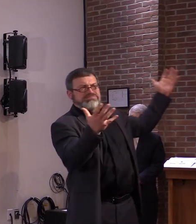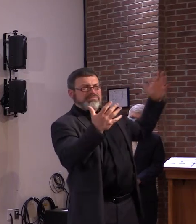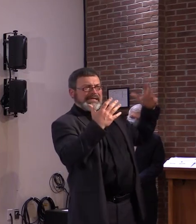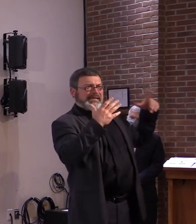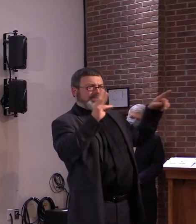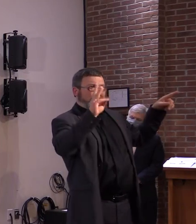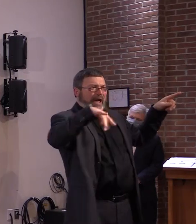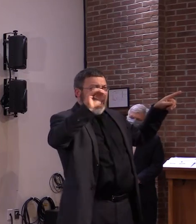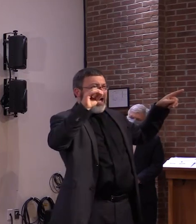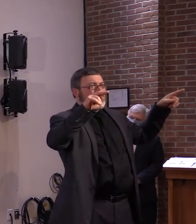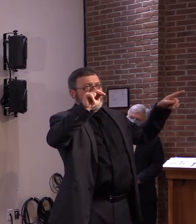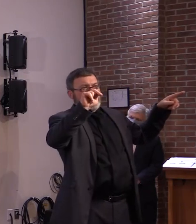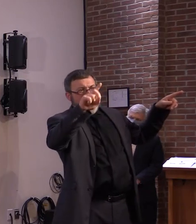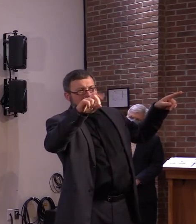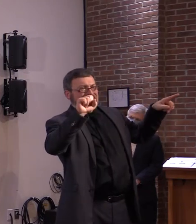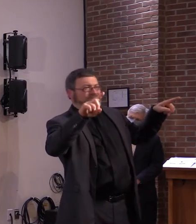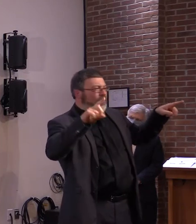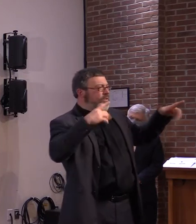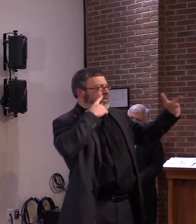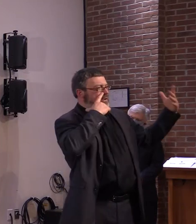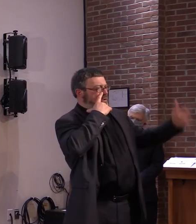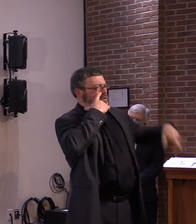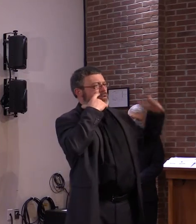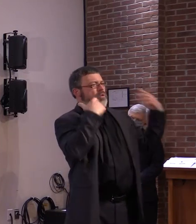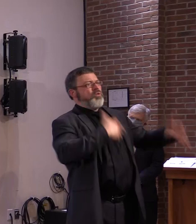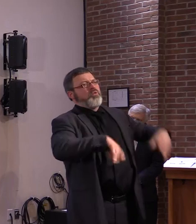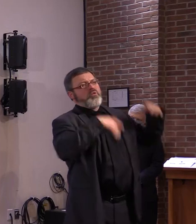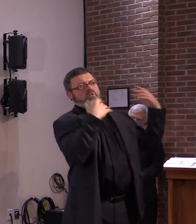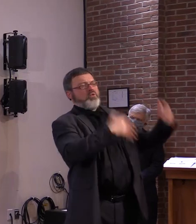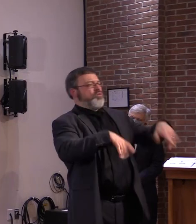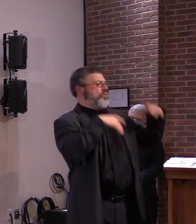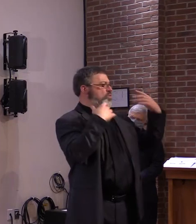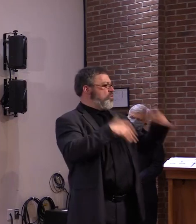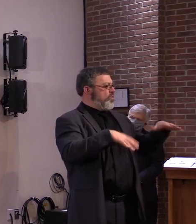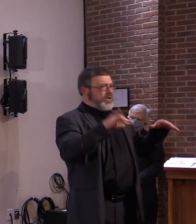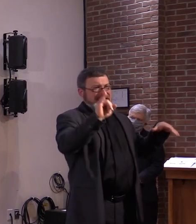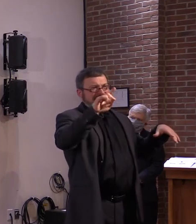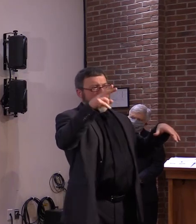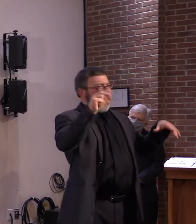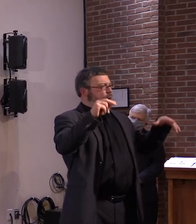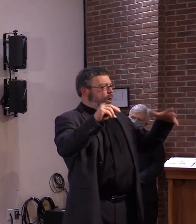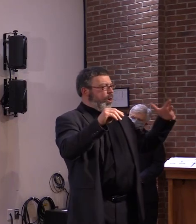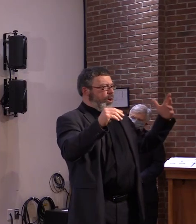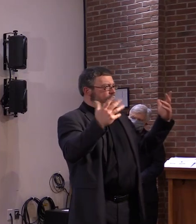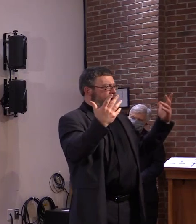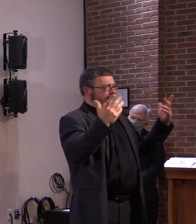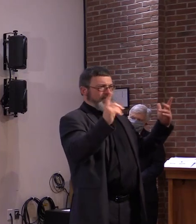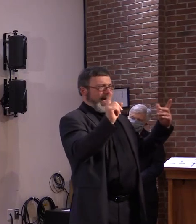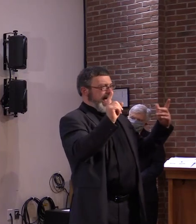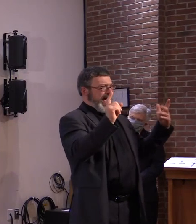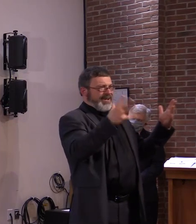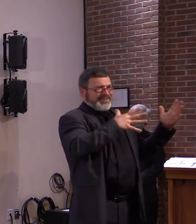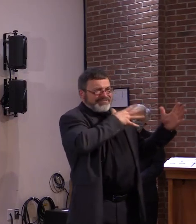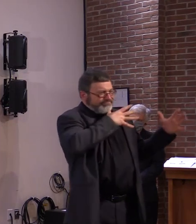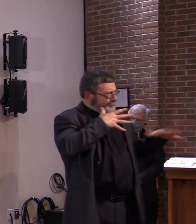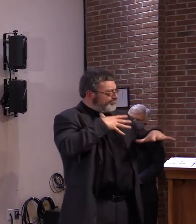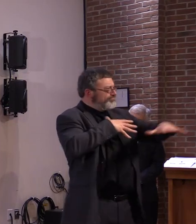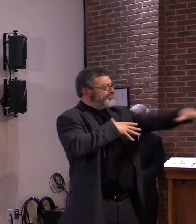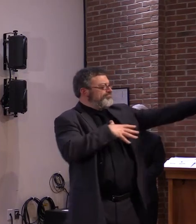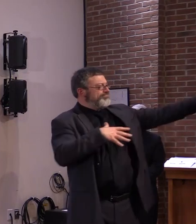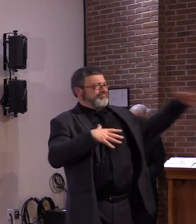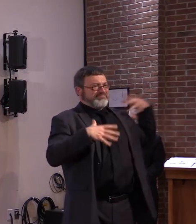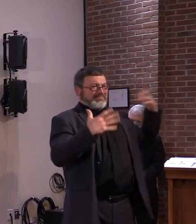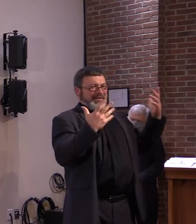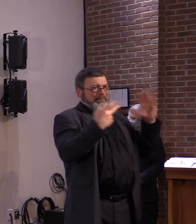we're seeing that progression continue now. So being rural is not protective is my major message on